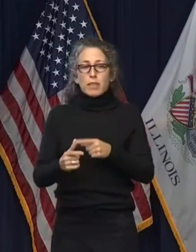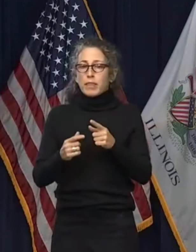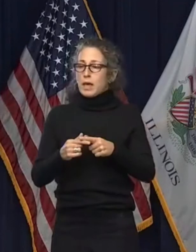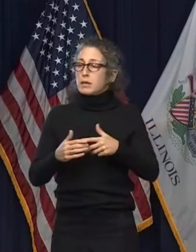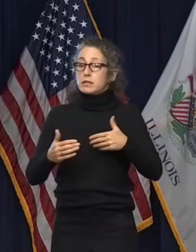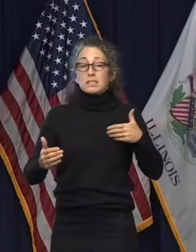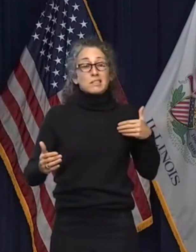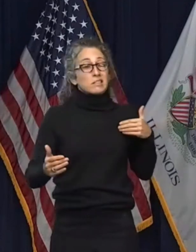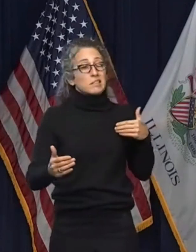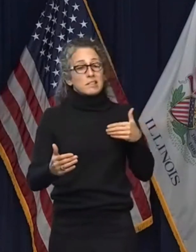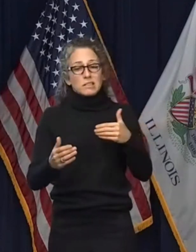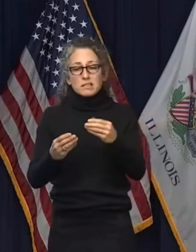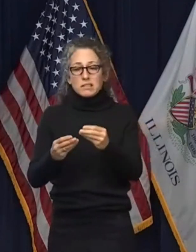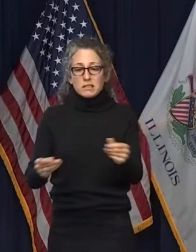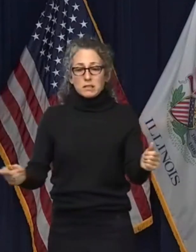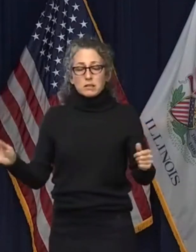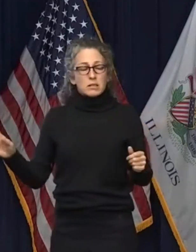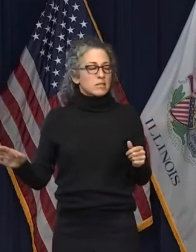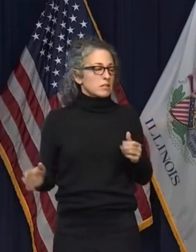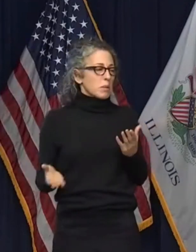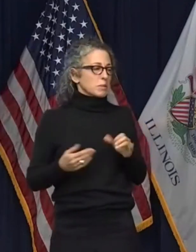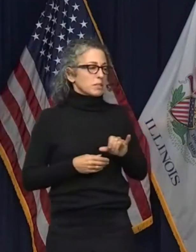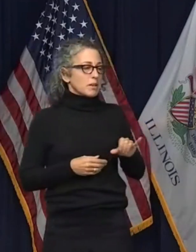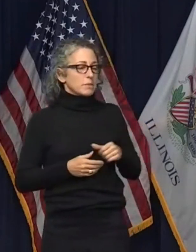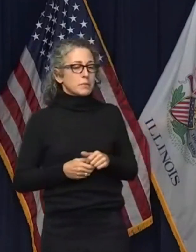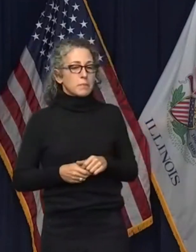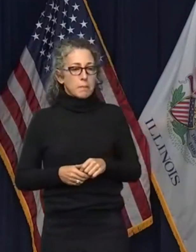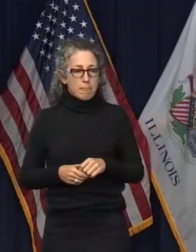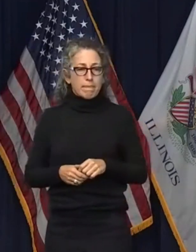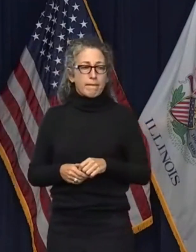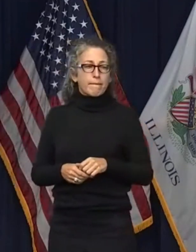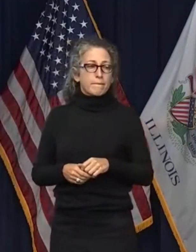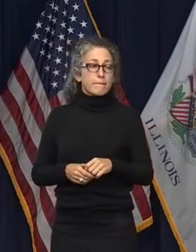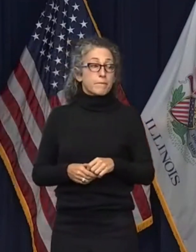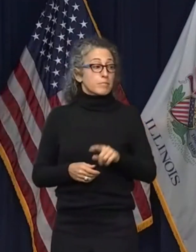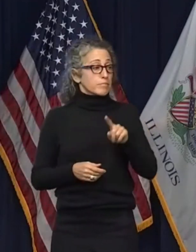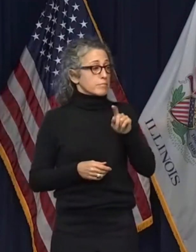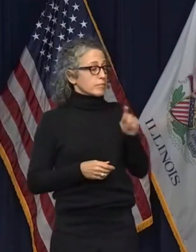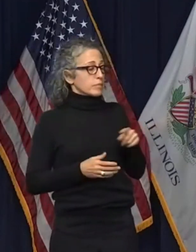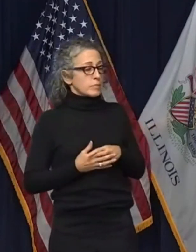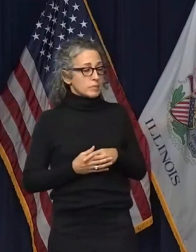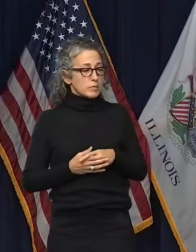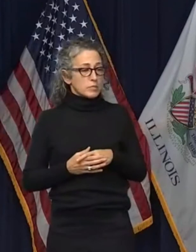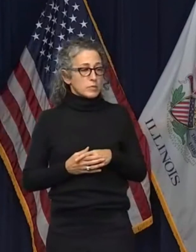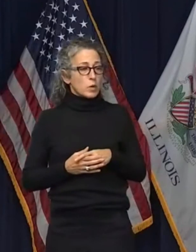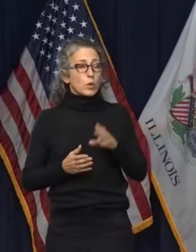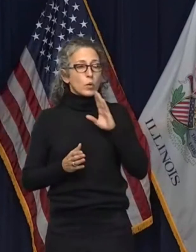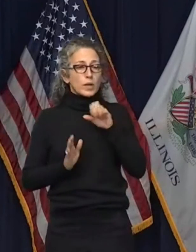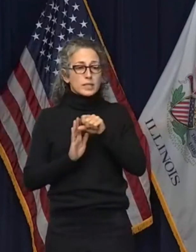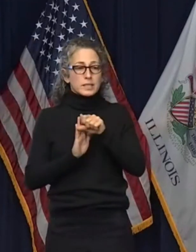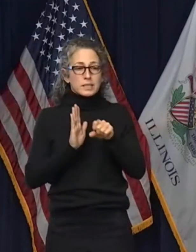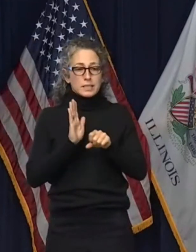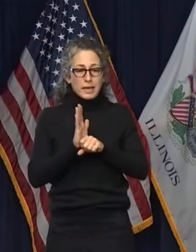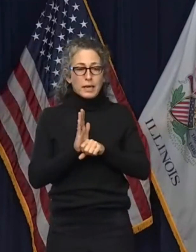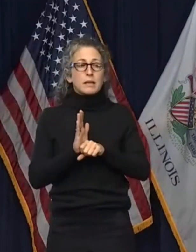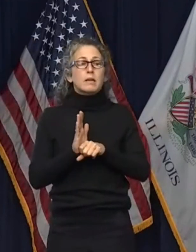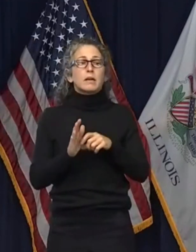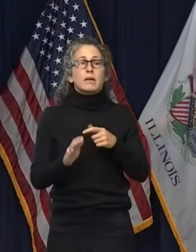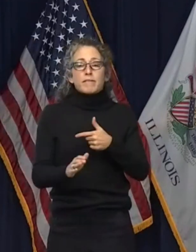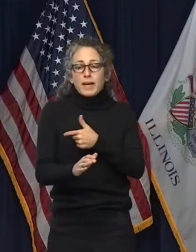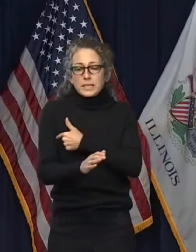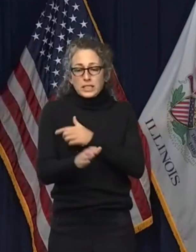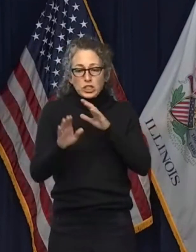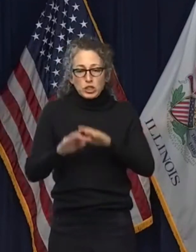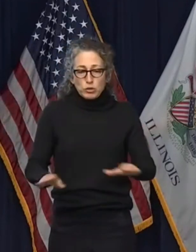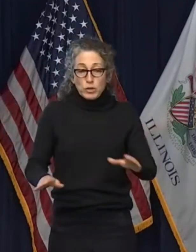journey. Dr. Ezike, you could just hang out there. You probably answered this one. Jake Griffin at the Daily Herald. Does the state plan to ultimately make vaccination of school children a requirement for attendance